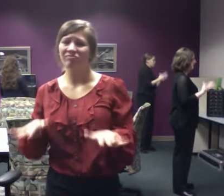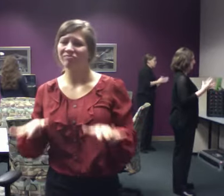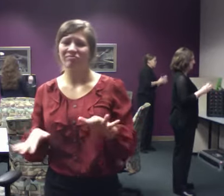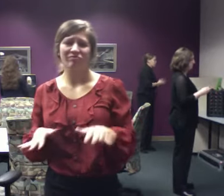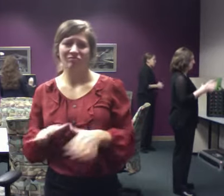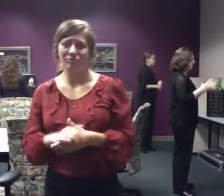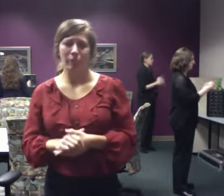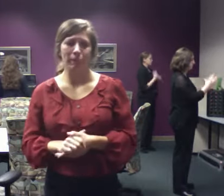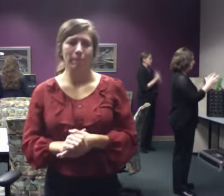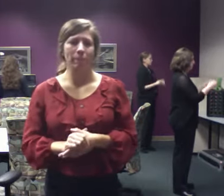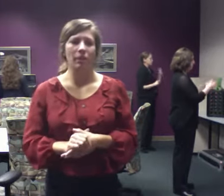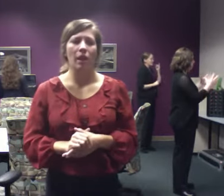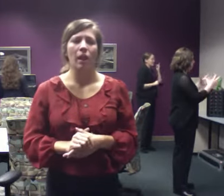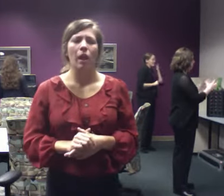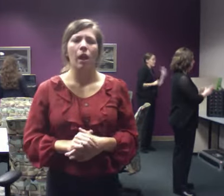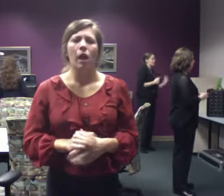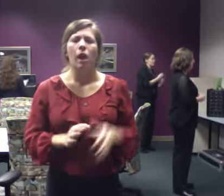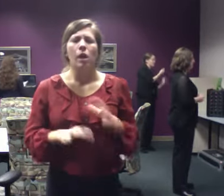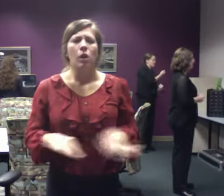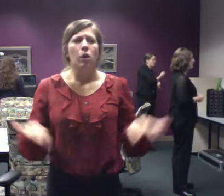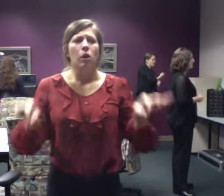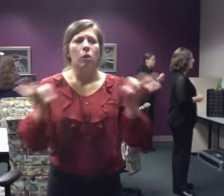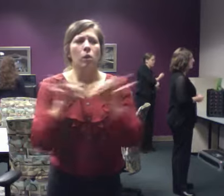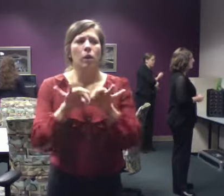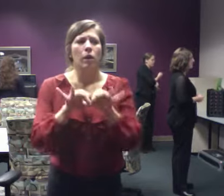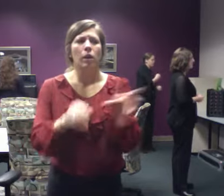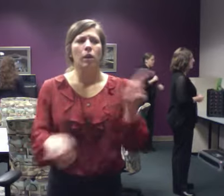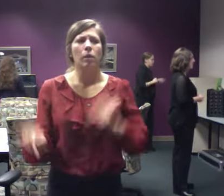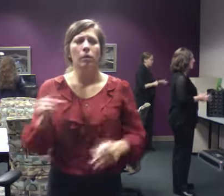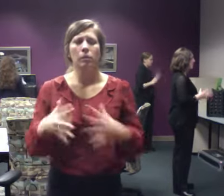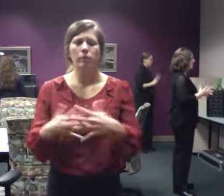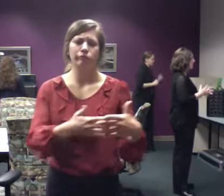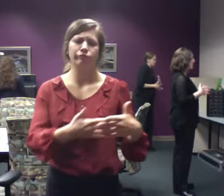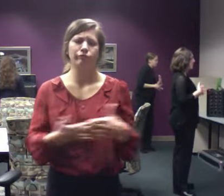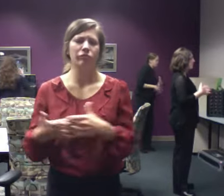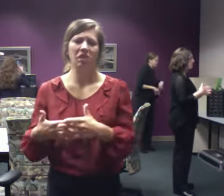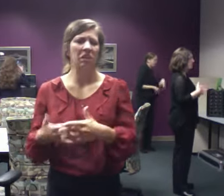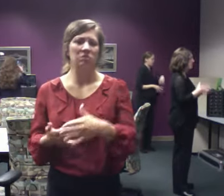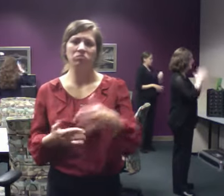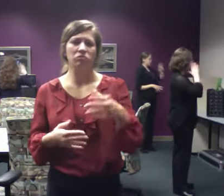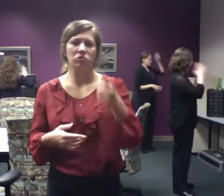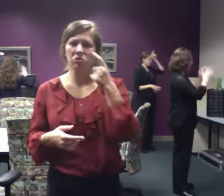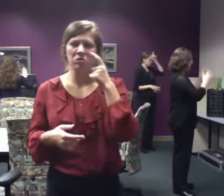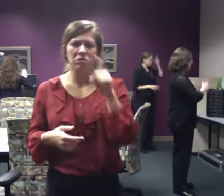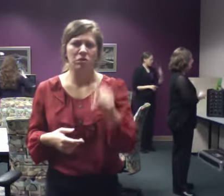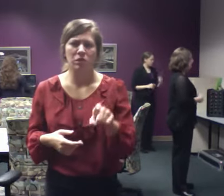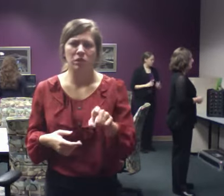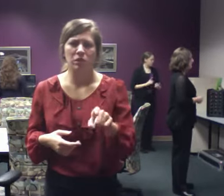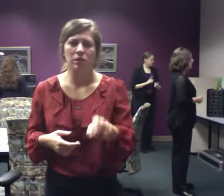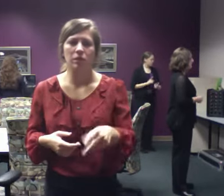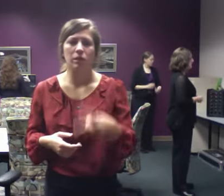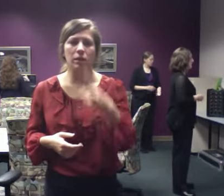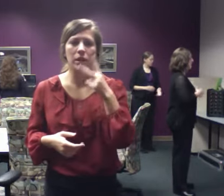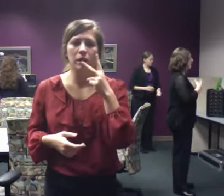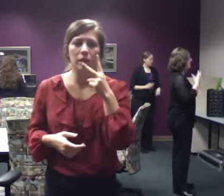don't pay too much attention to is this, the number of livestock that was lost. In an